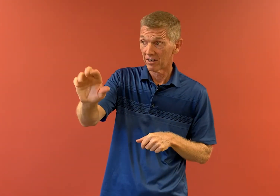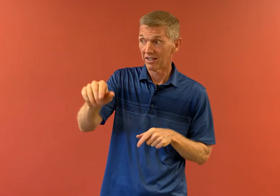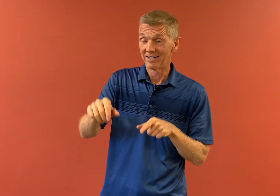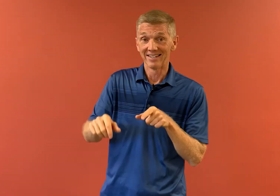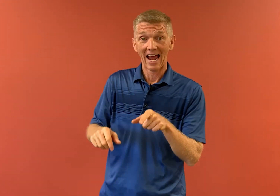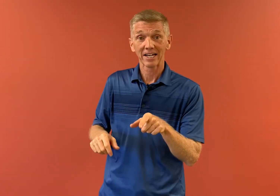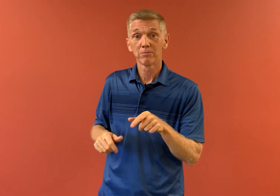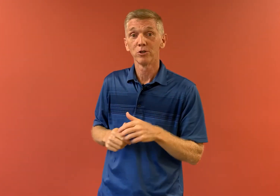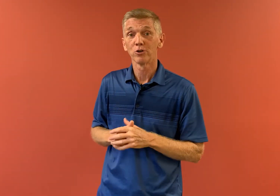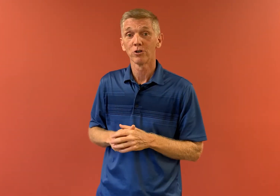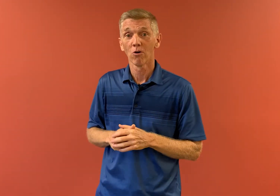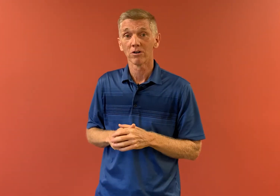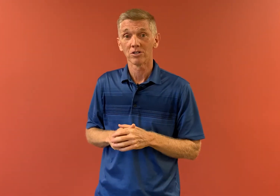Is that computer yours?